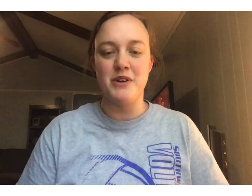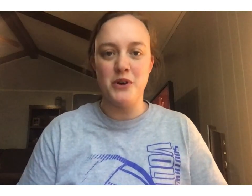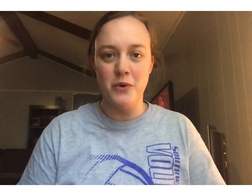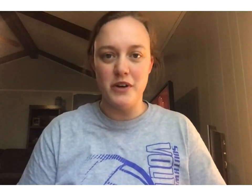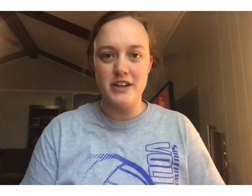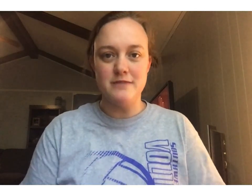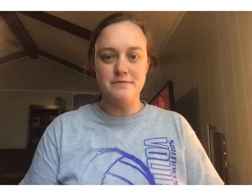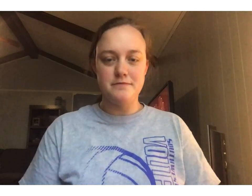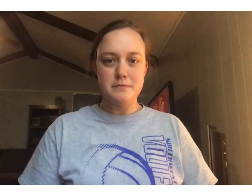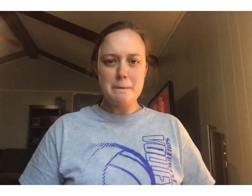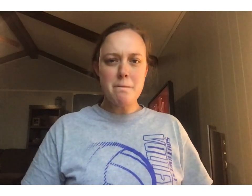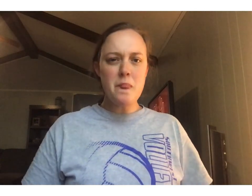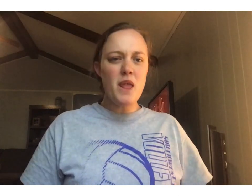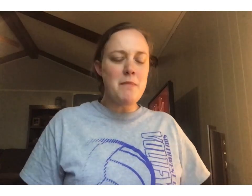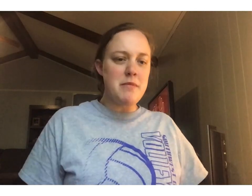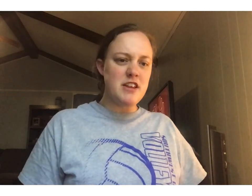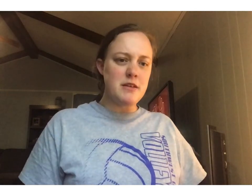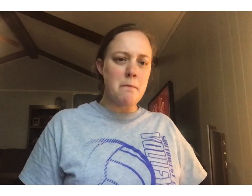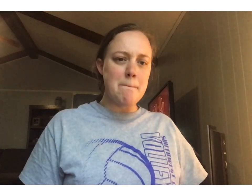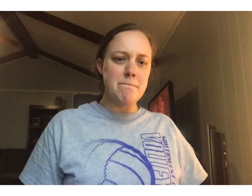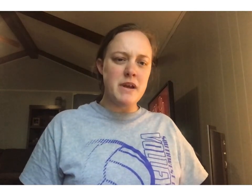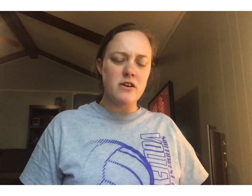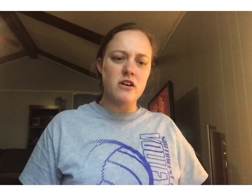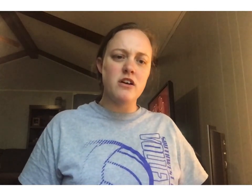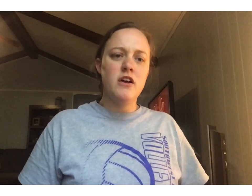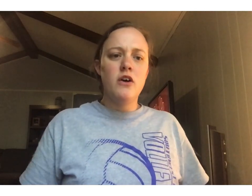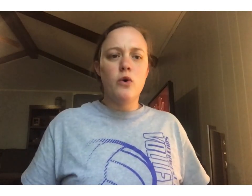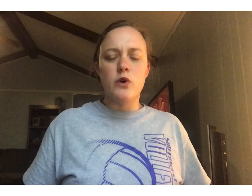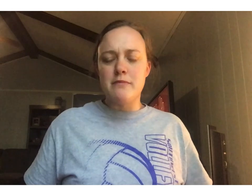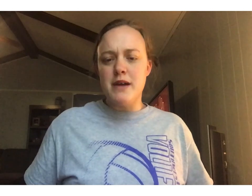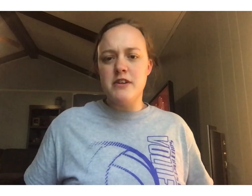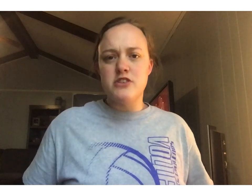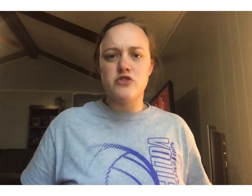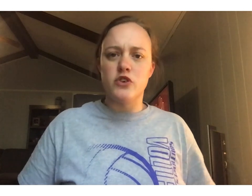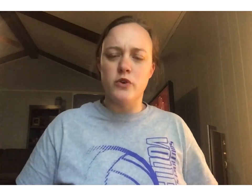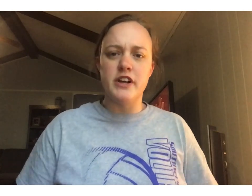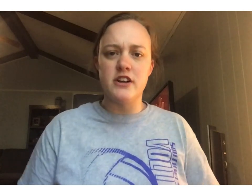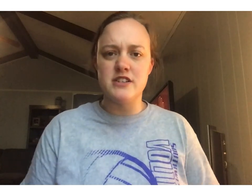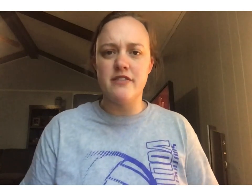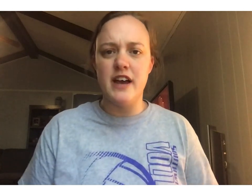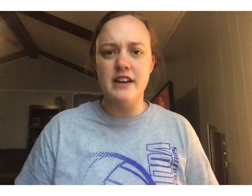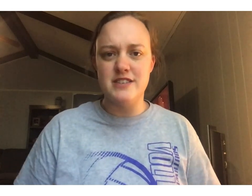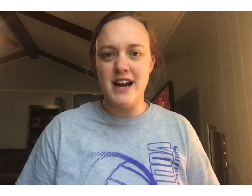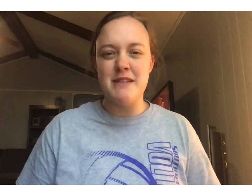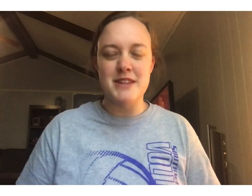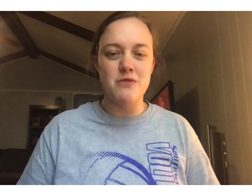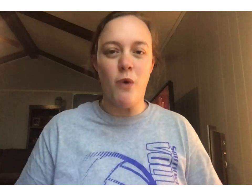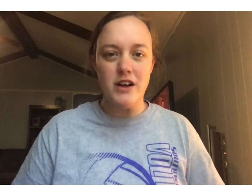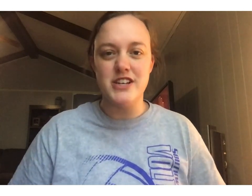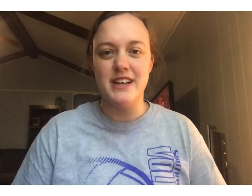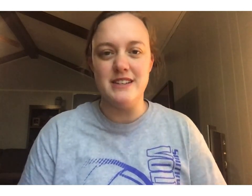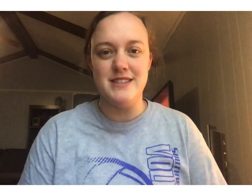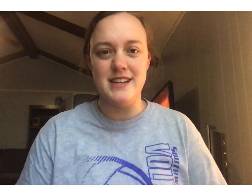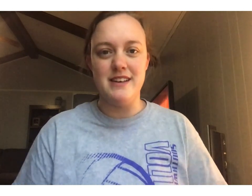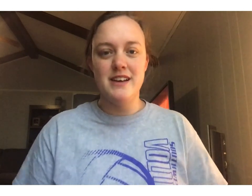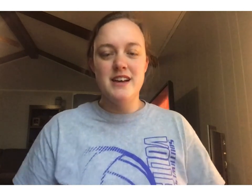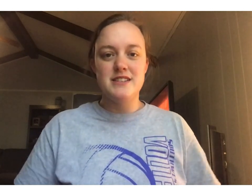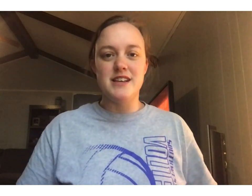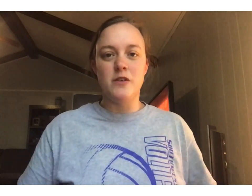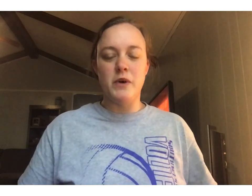you record. Maybe in the mirror, or maybe just recording yourself ahead of time and then watching it and seeing